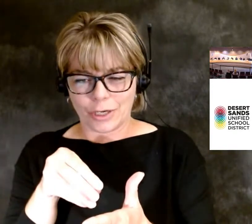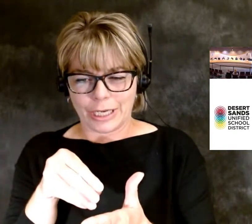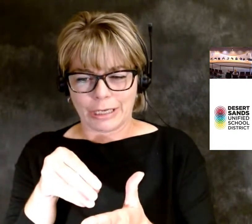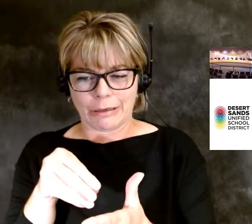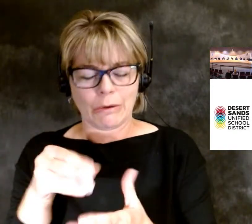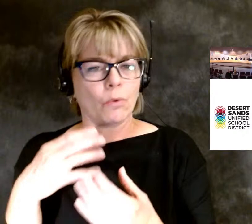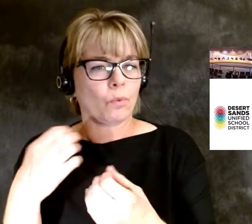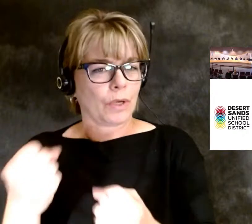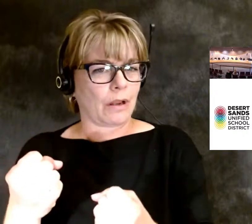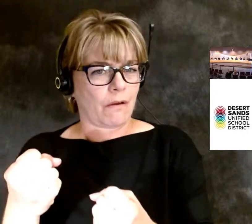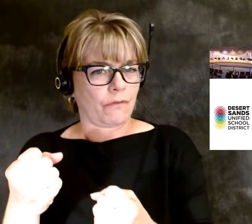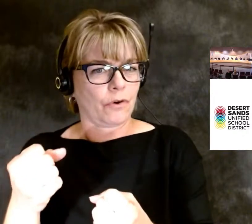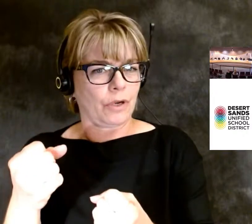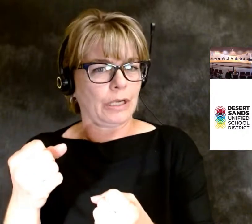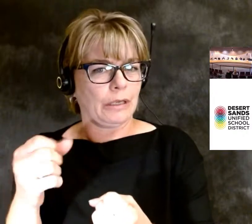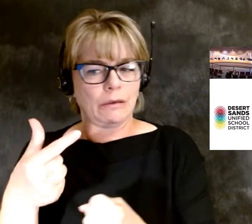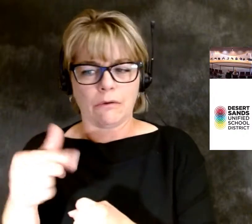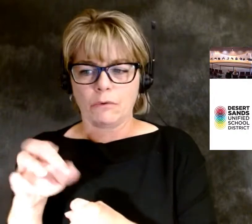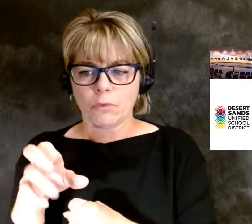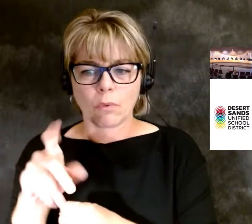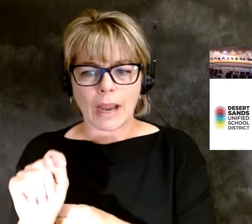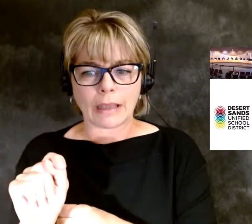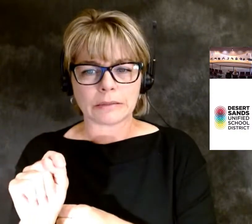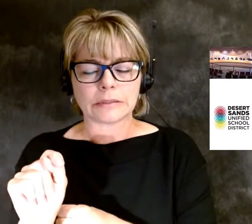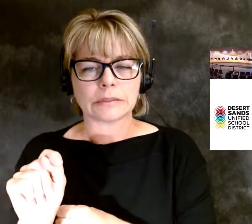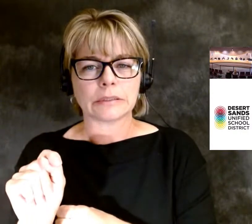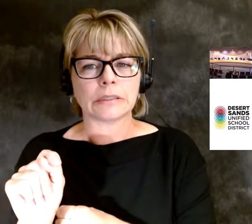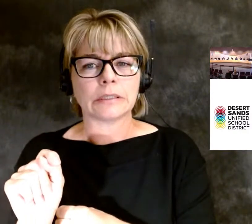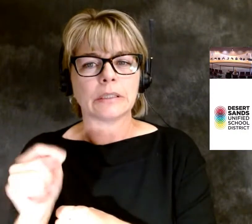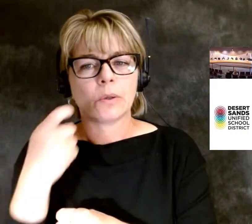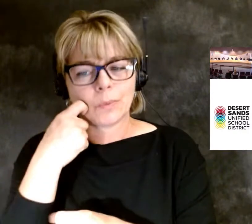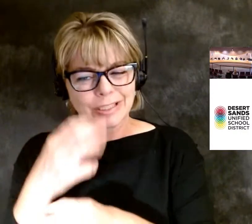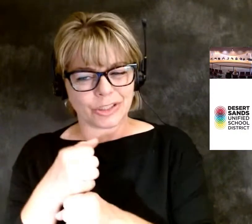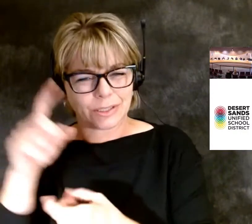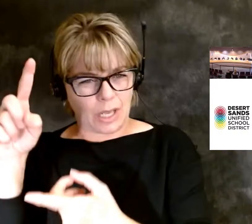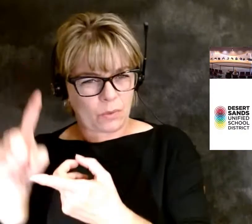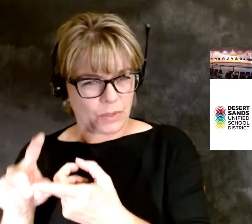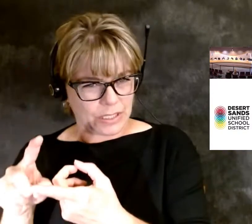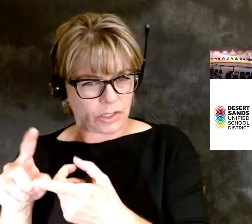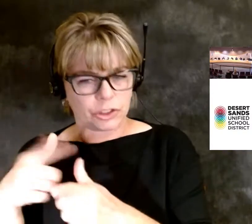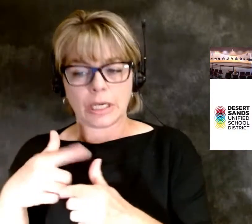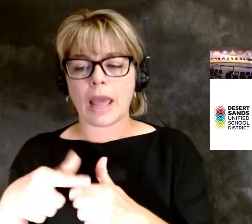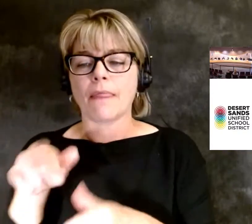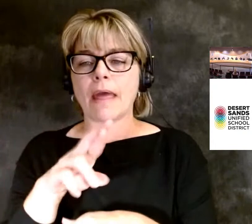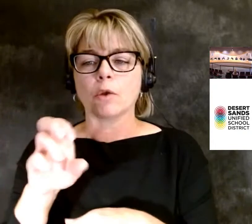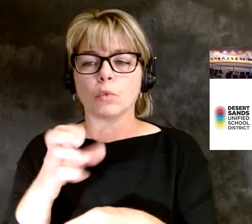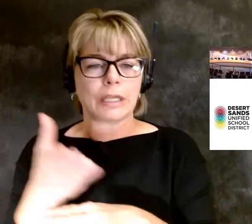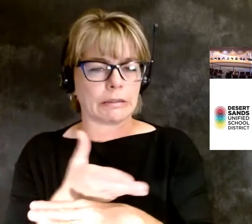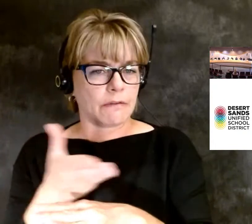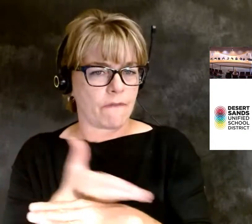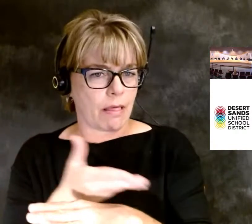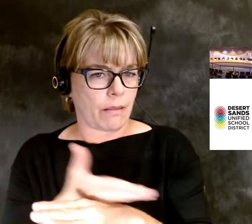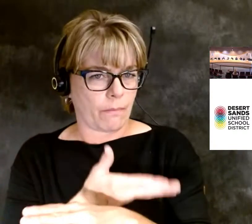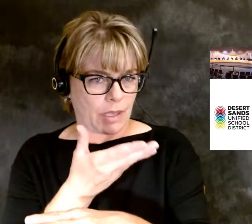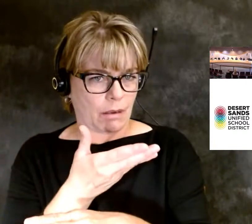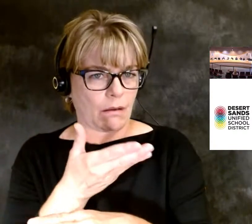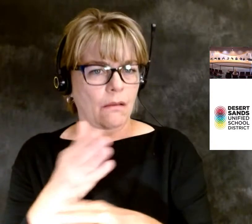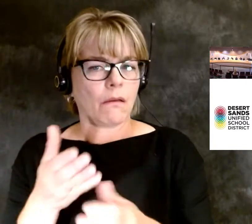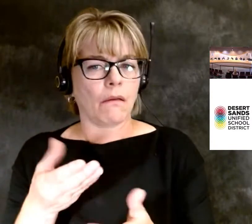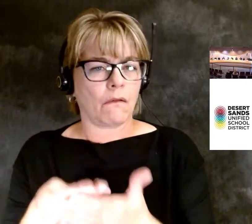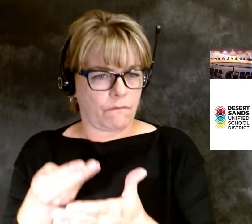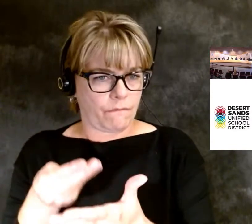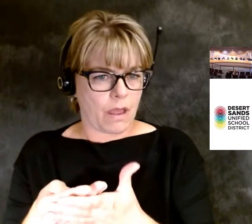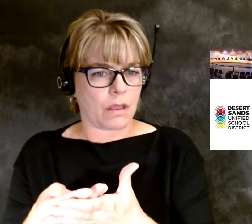got a $12.6 million reduction to, and then redevelopment funds, which we targeted in our facility